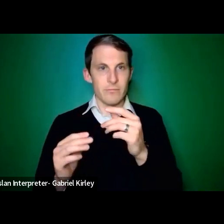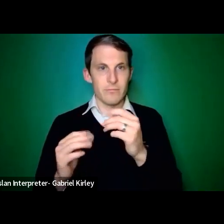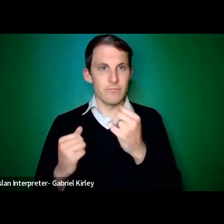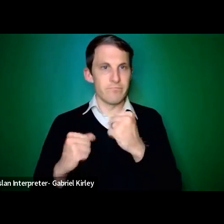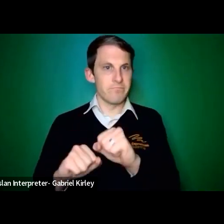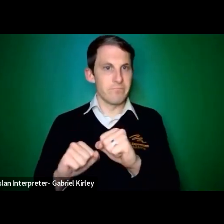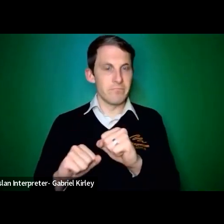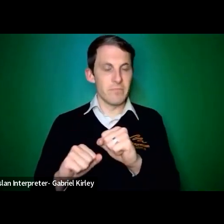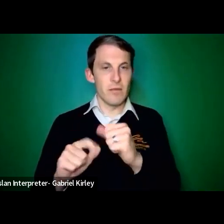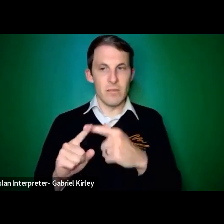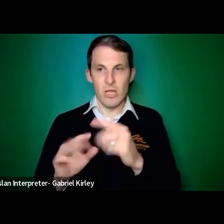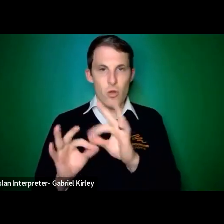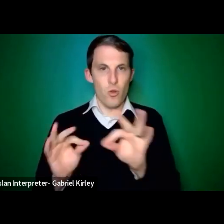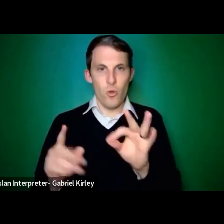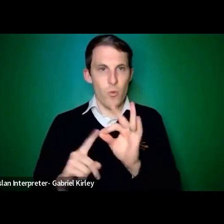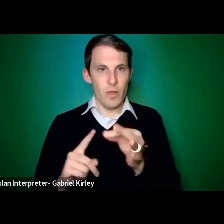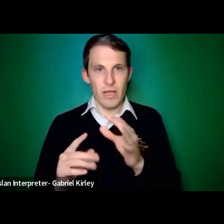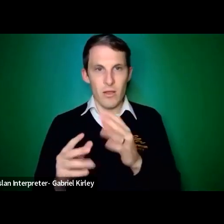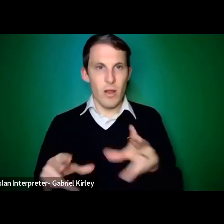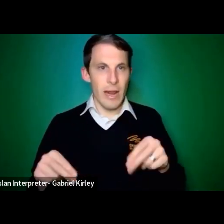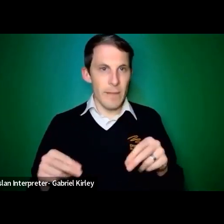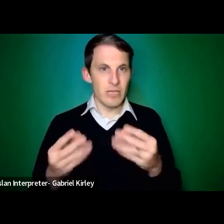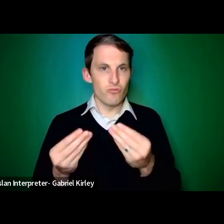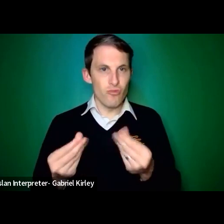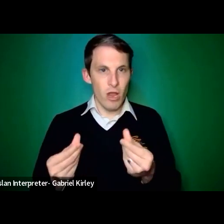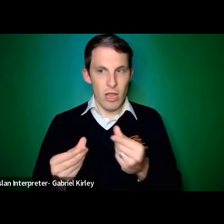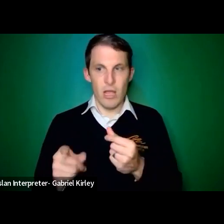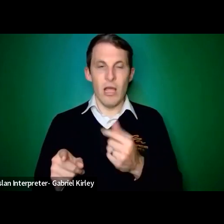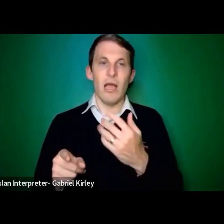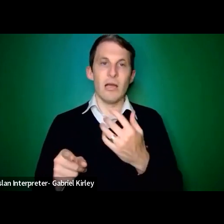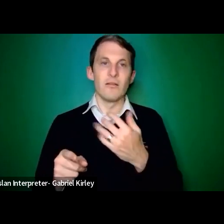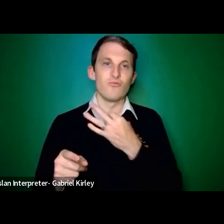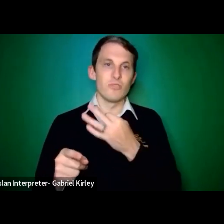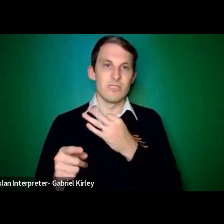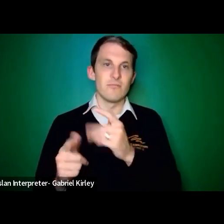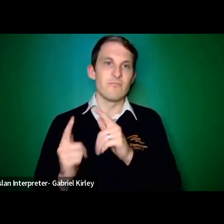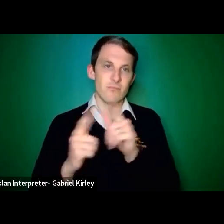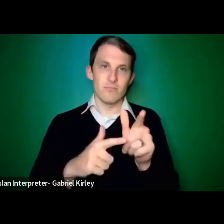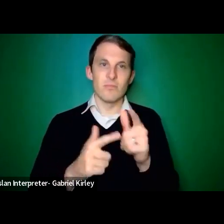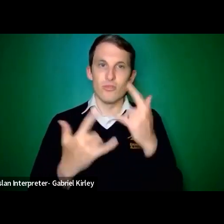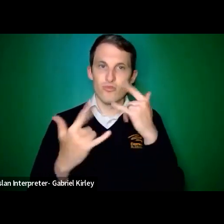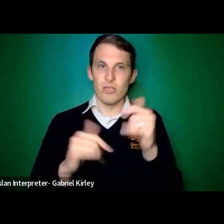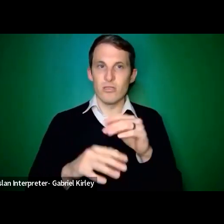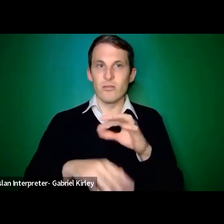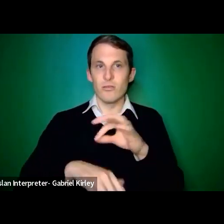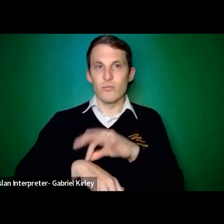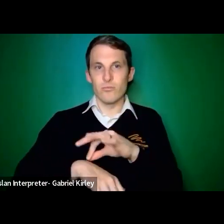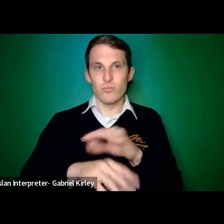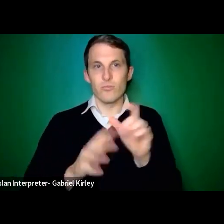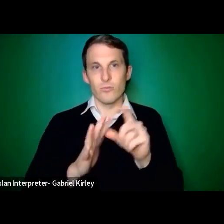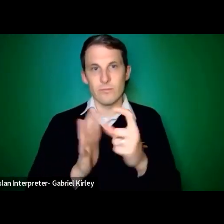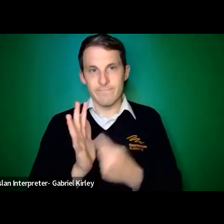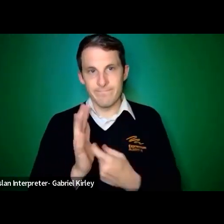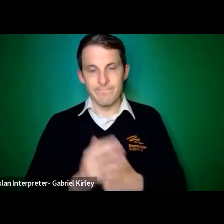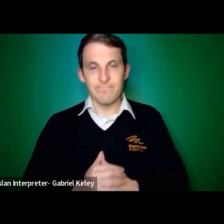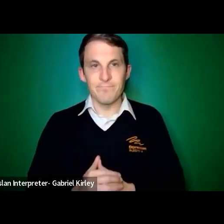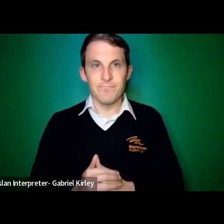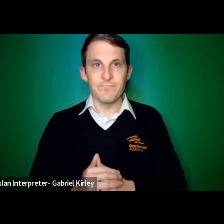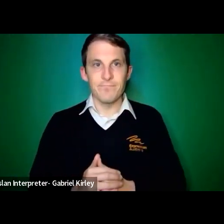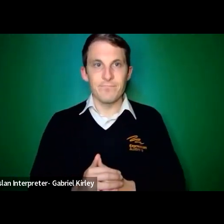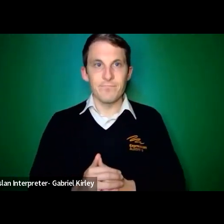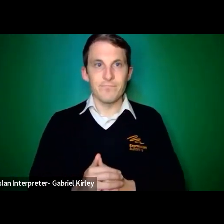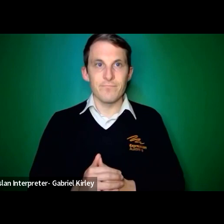weeing as much or they're having dry nappies, that's another reason to get checked out. Okay, thank you very much. Is there more,